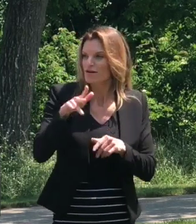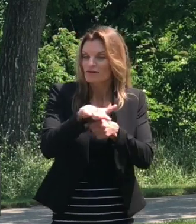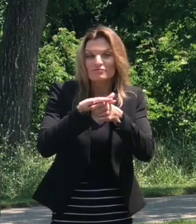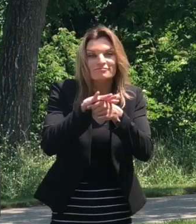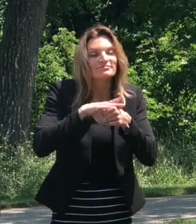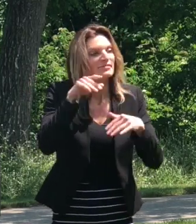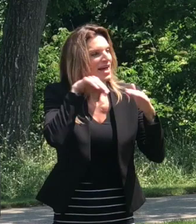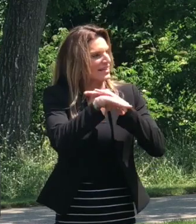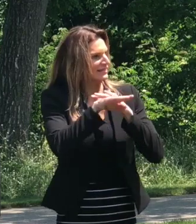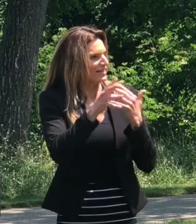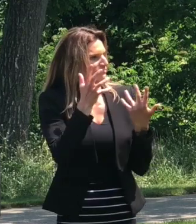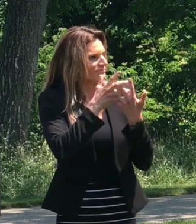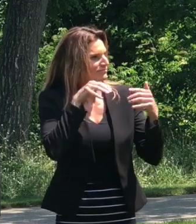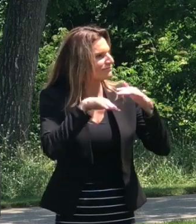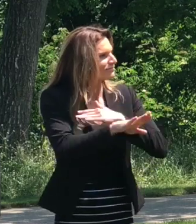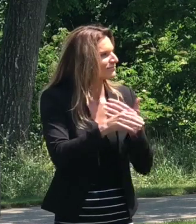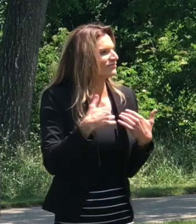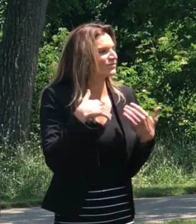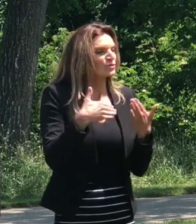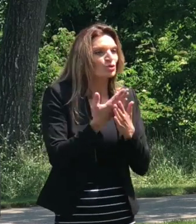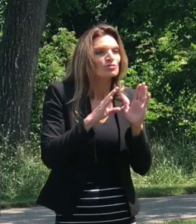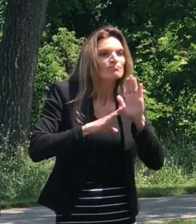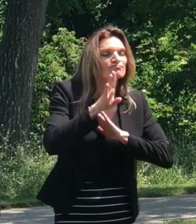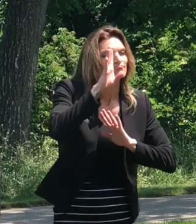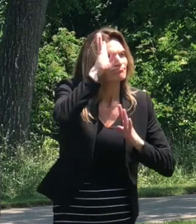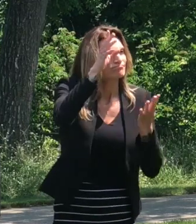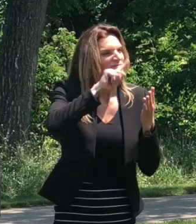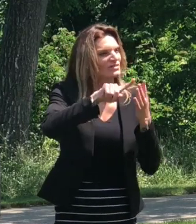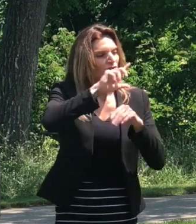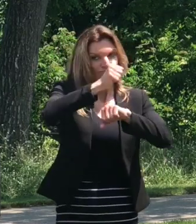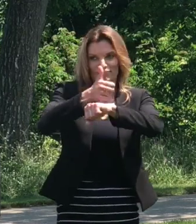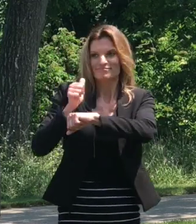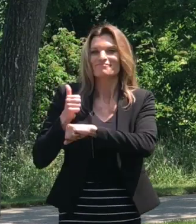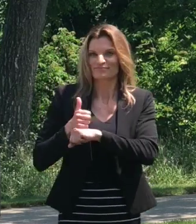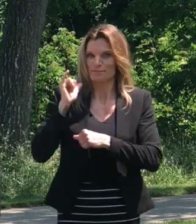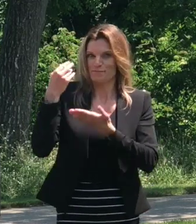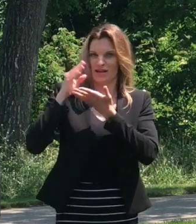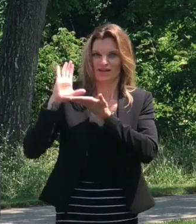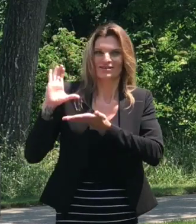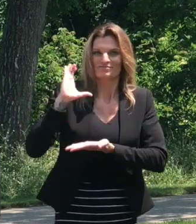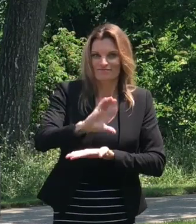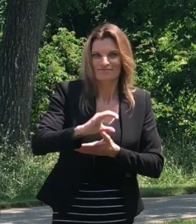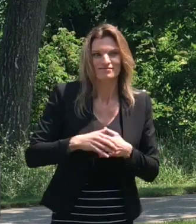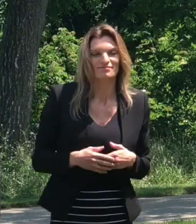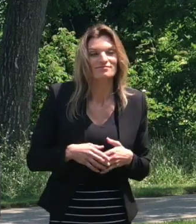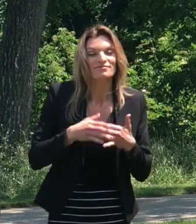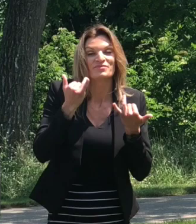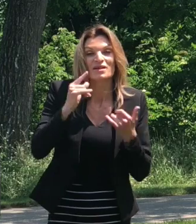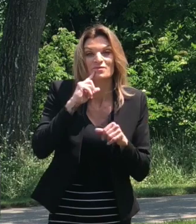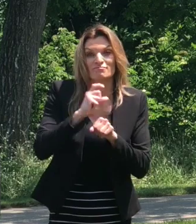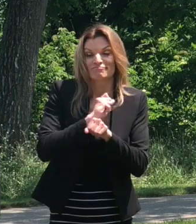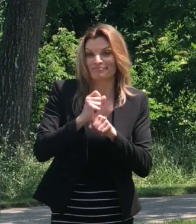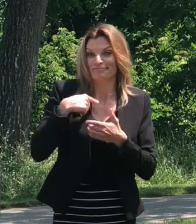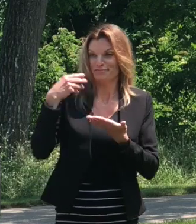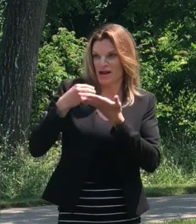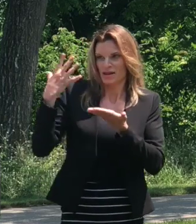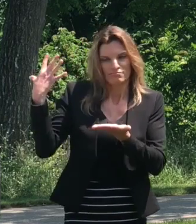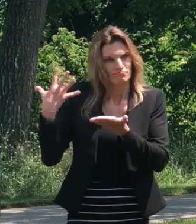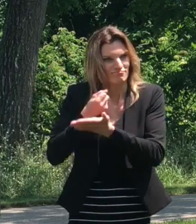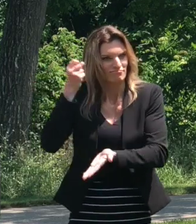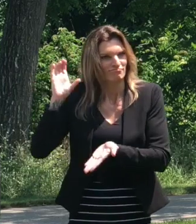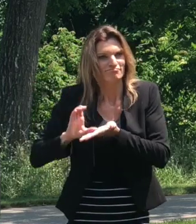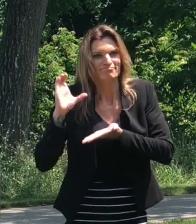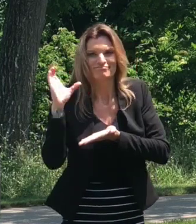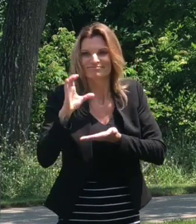parks and develop new local recreation opportunities. Right now, this is a once-in-a-generation opportunity to